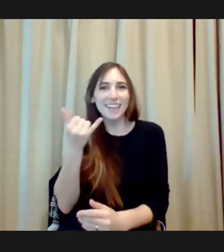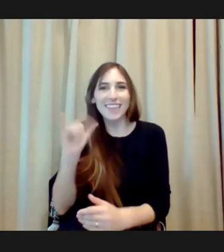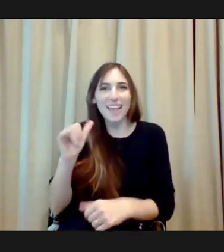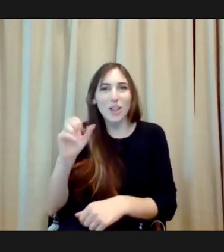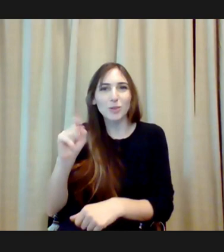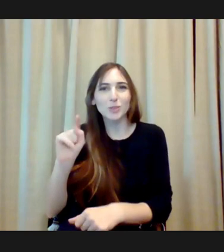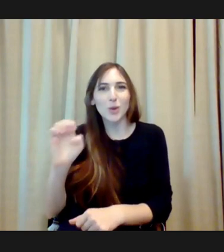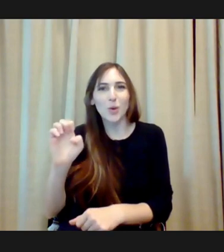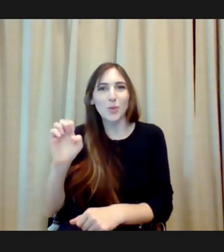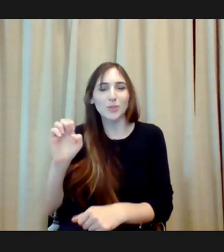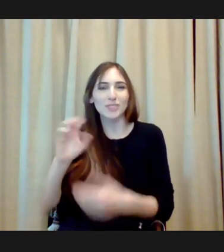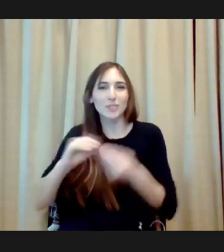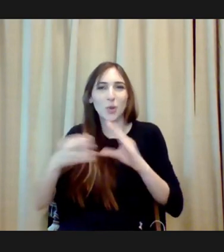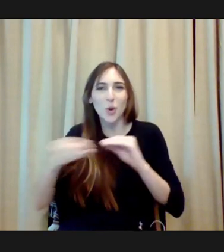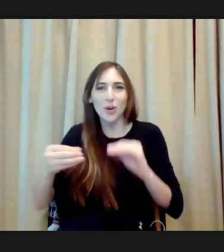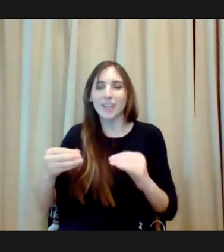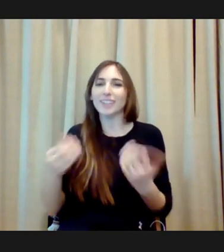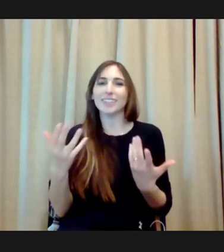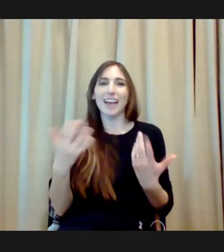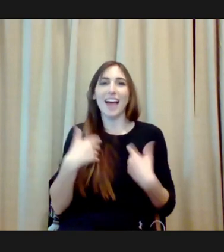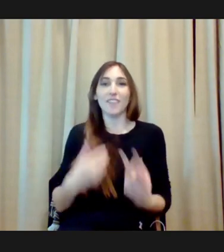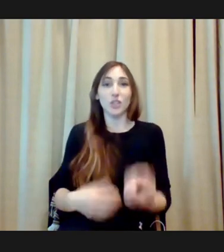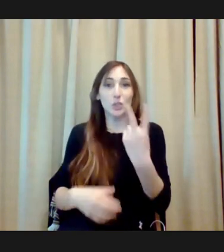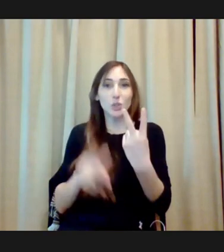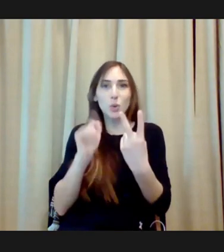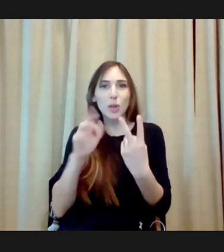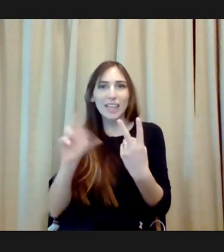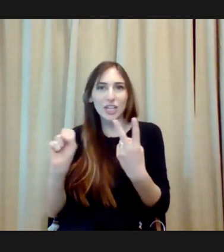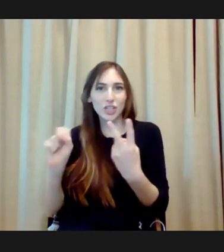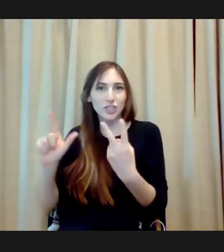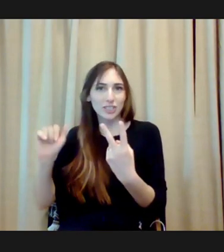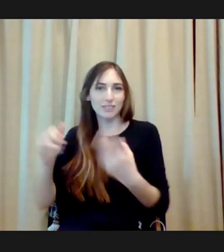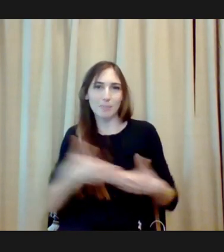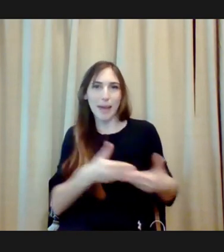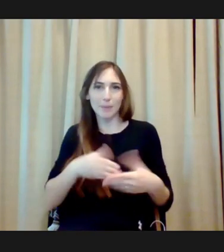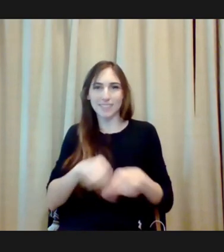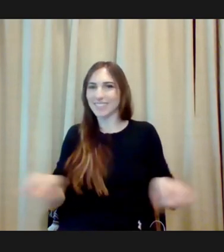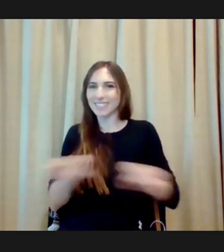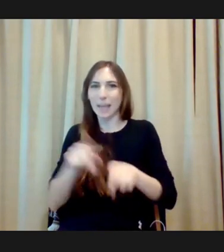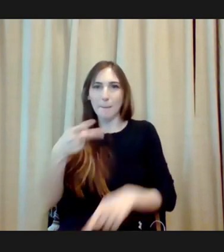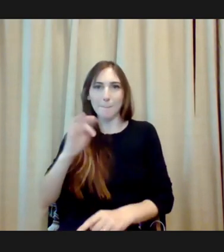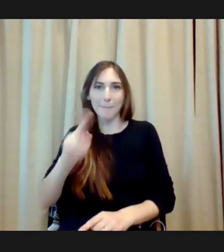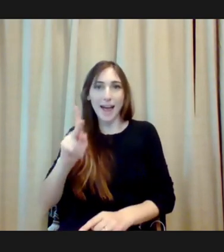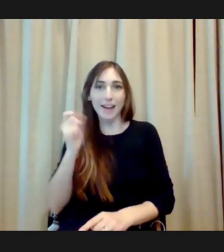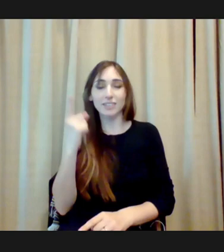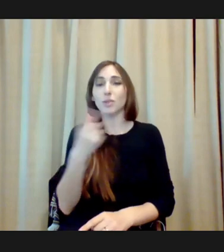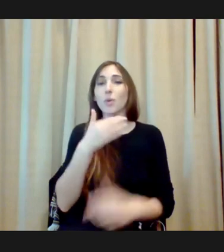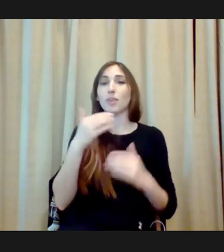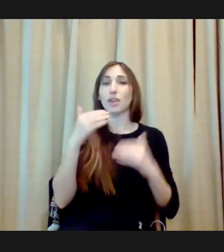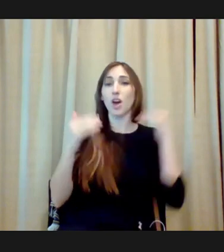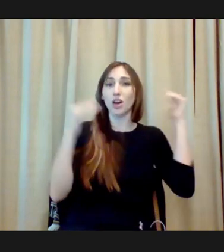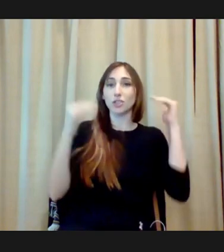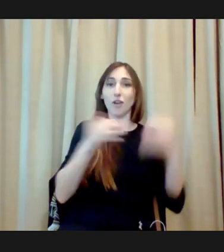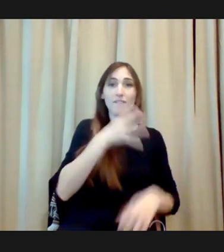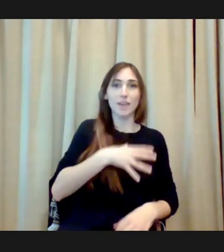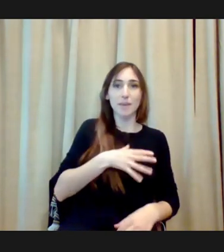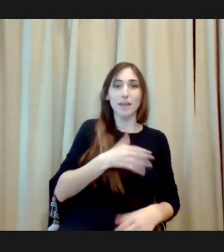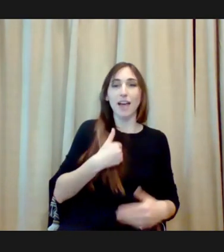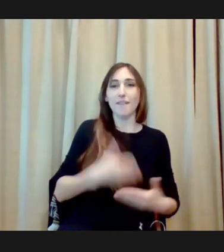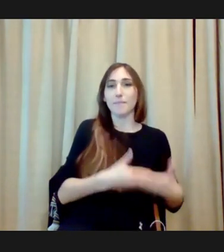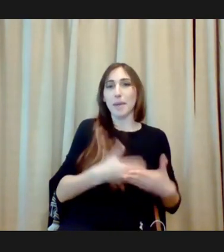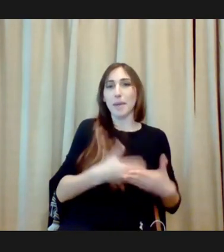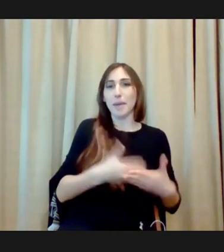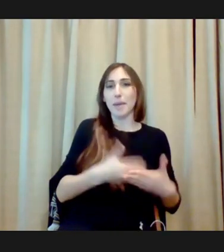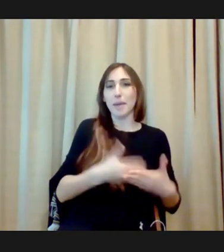have two litters in the same pack. But so the breeding adult female had at least five pups, and the younger female had at least four